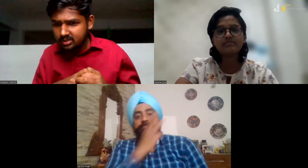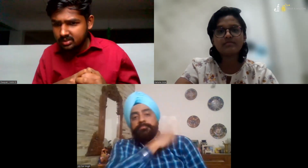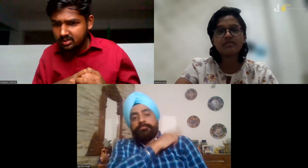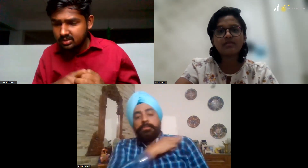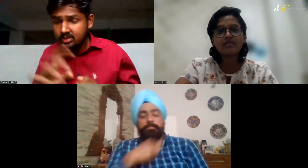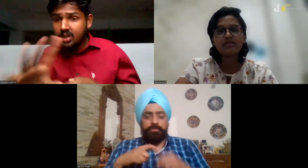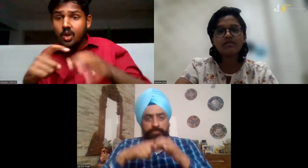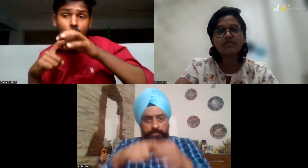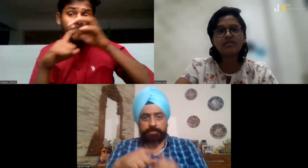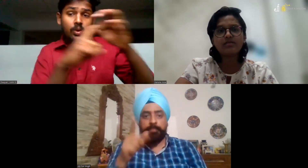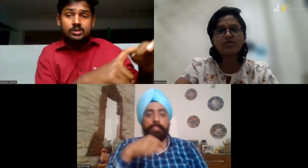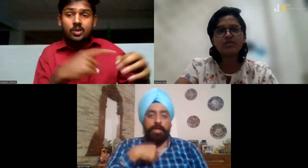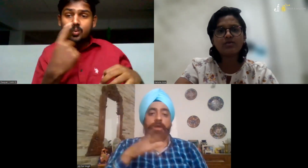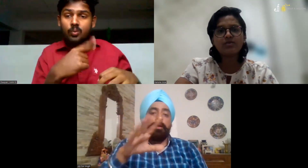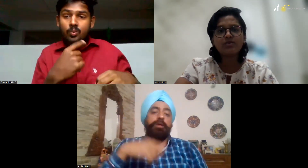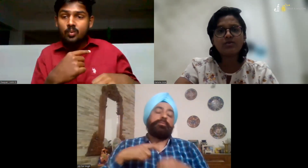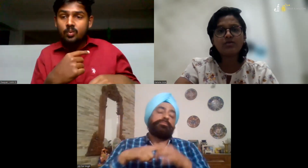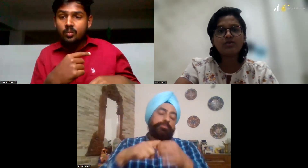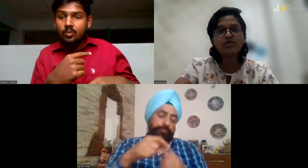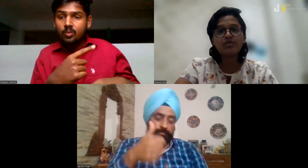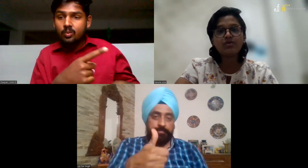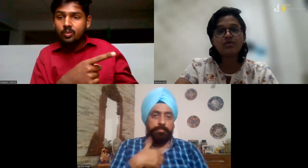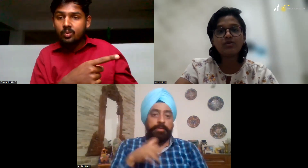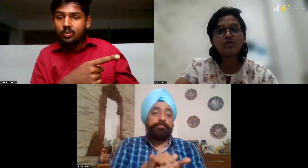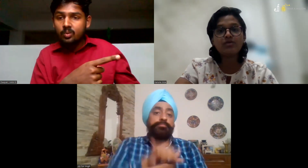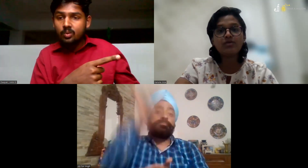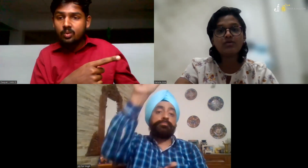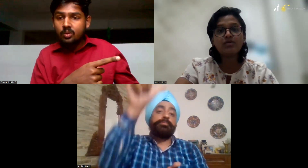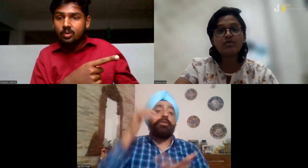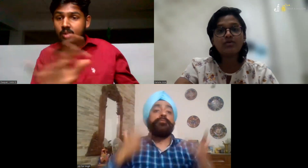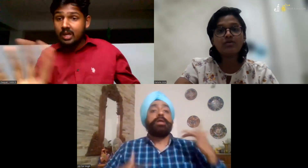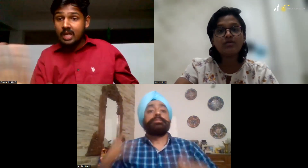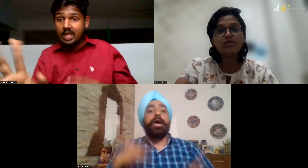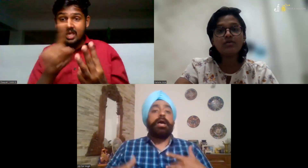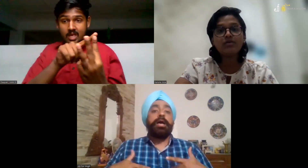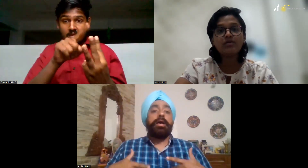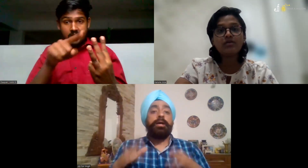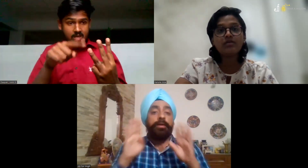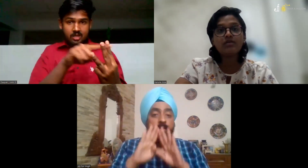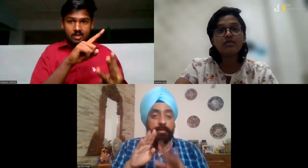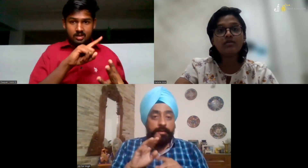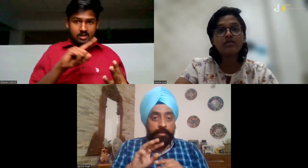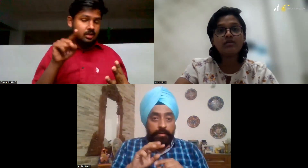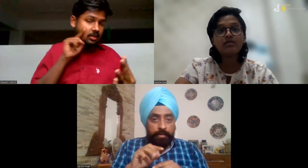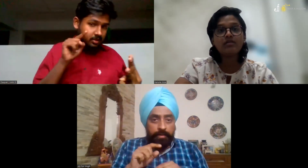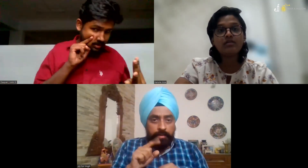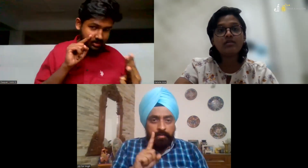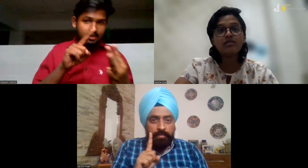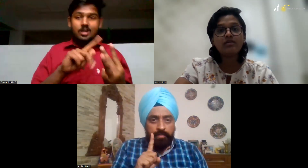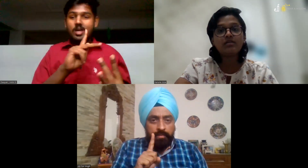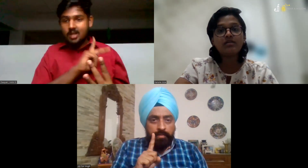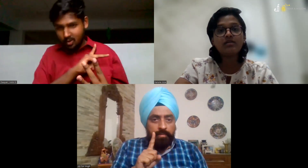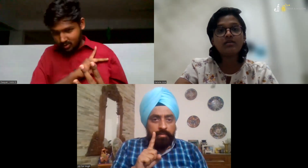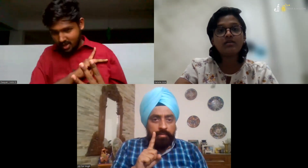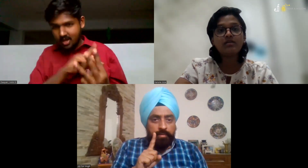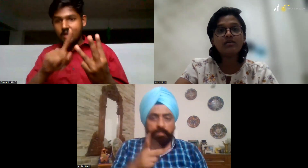So, this is my sign name. I'm Ajit. To whom you wanted to question? Um, no. With the